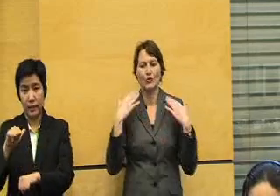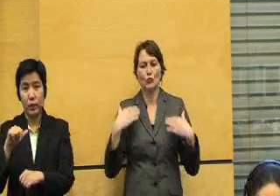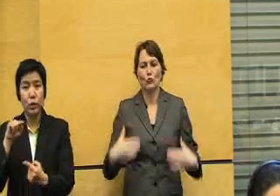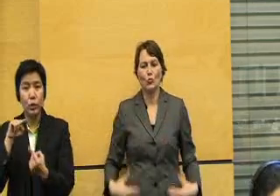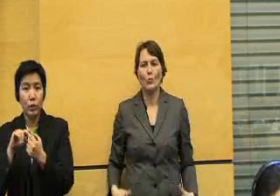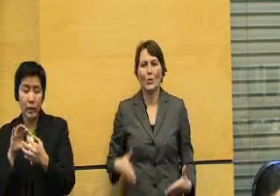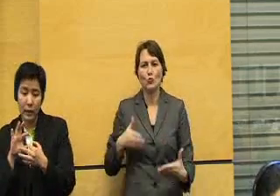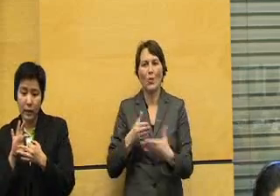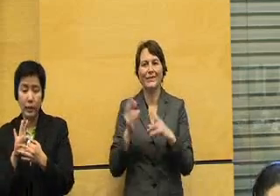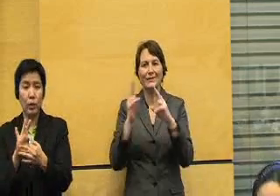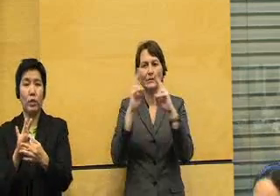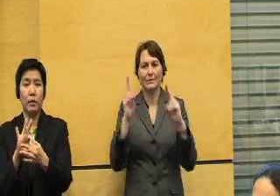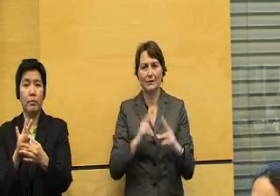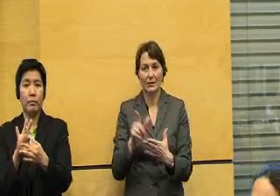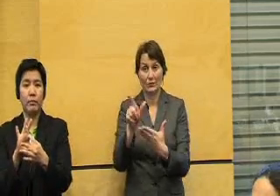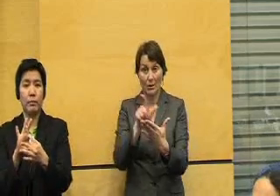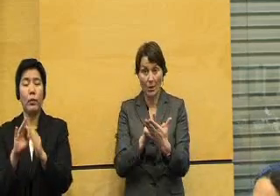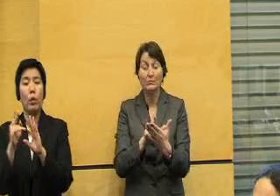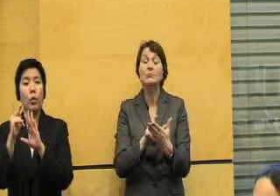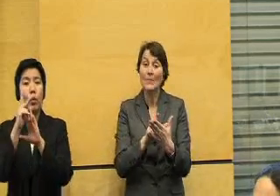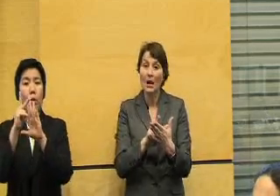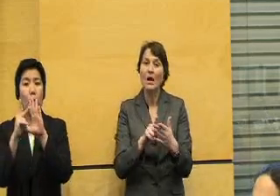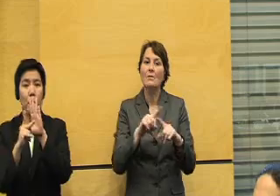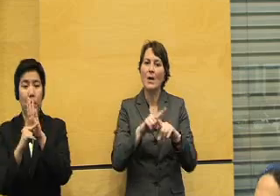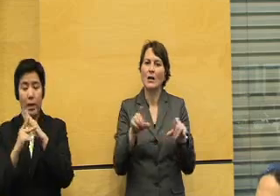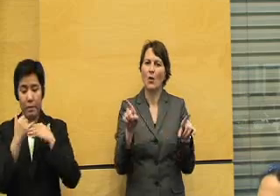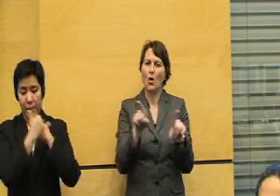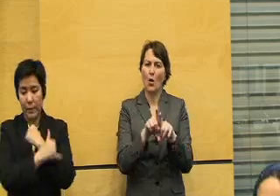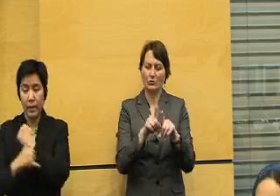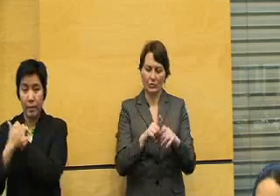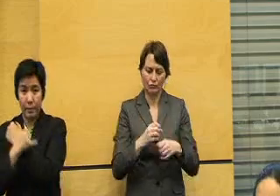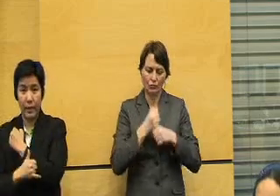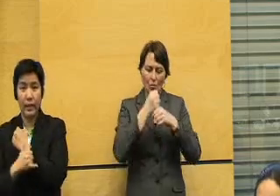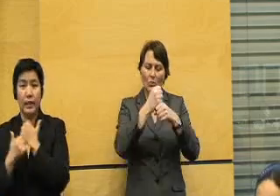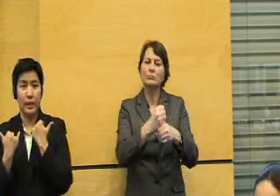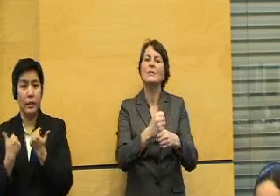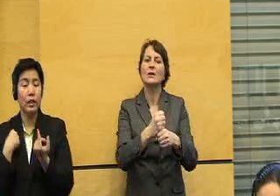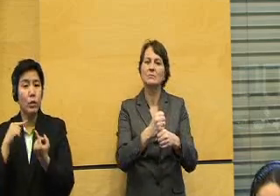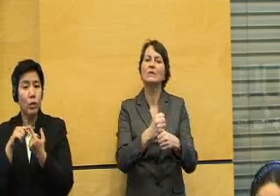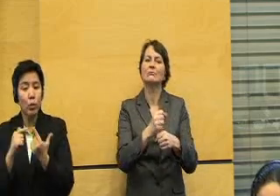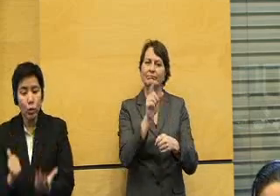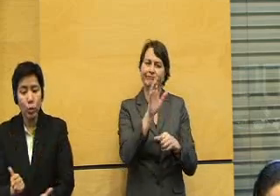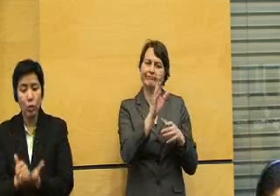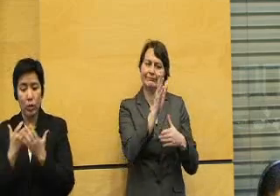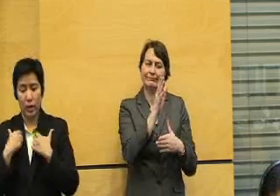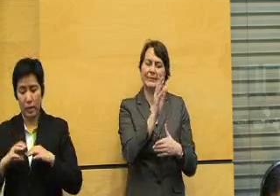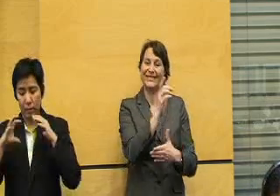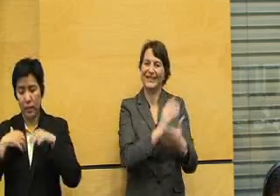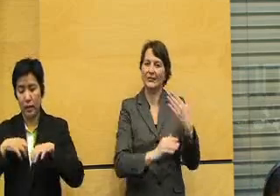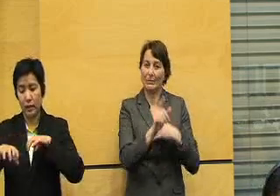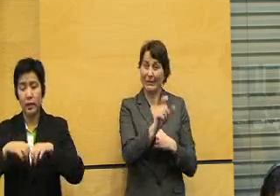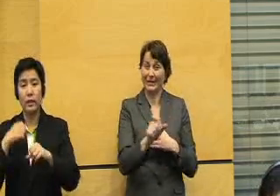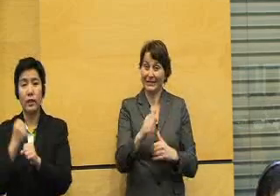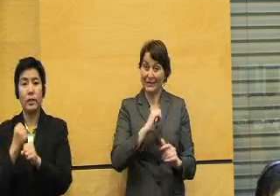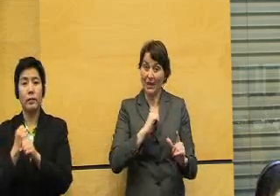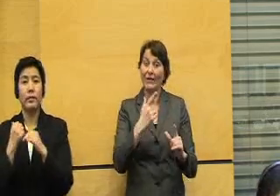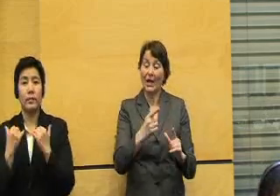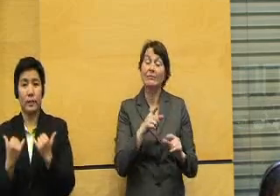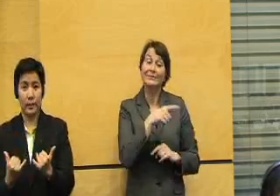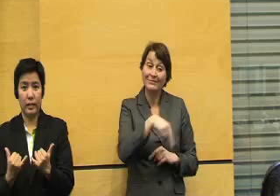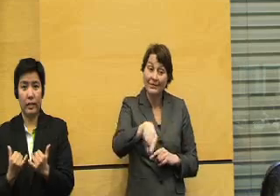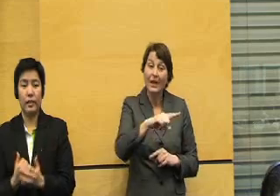and representatives of persons with disabilities who work for the government as well as in academic